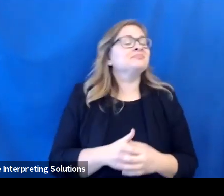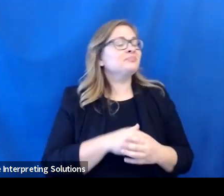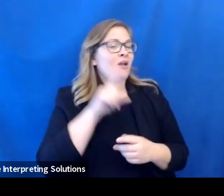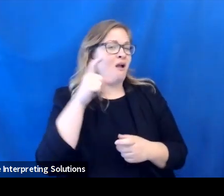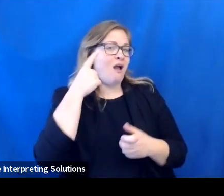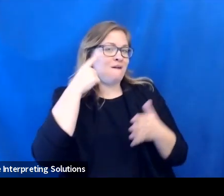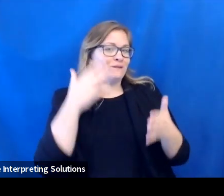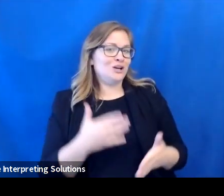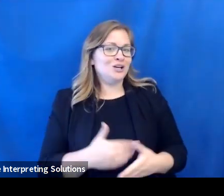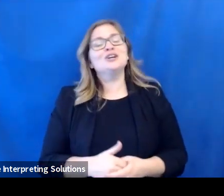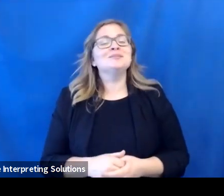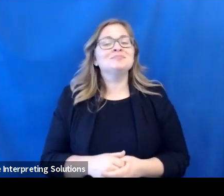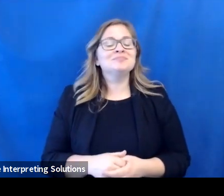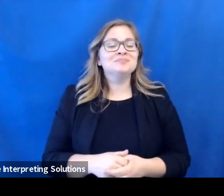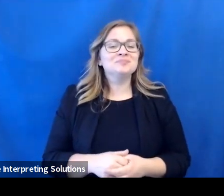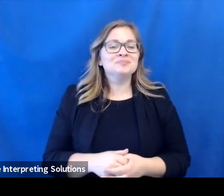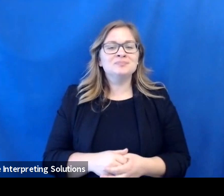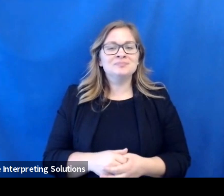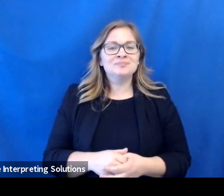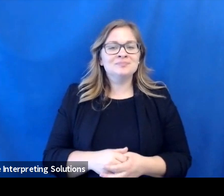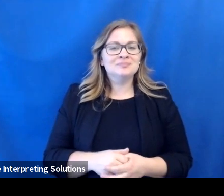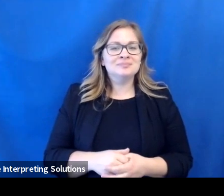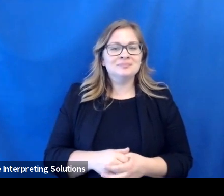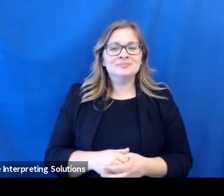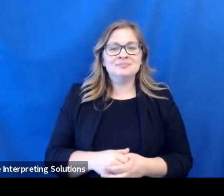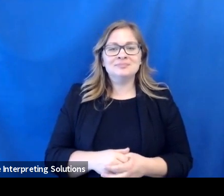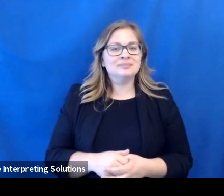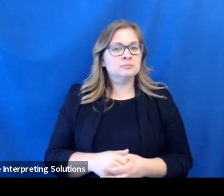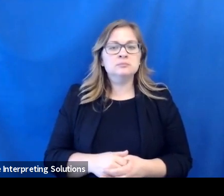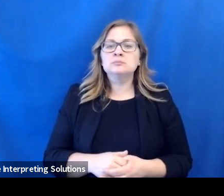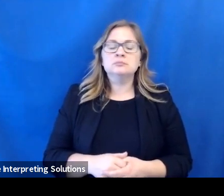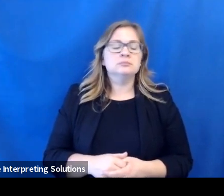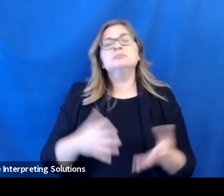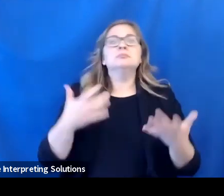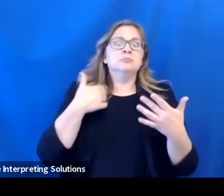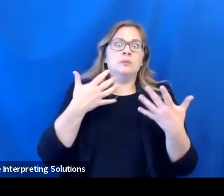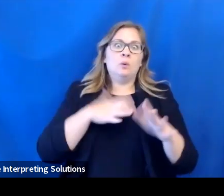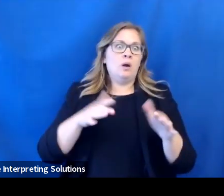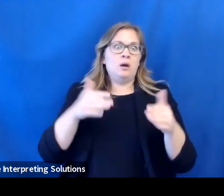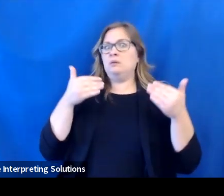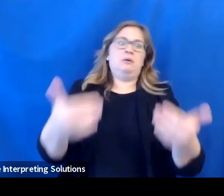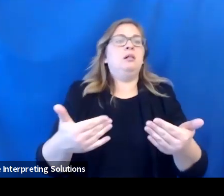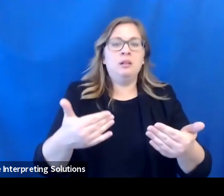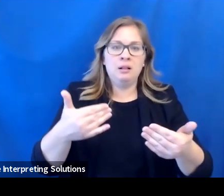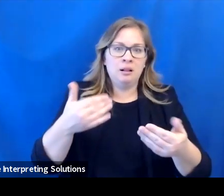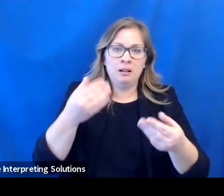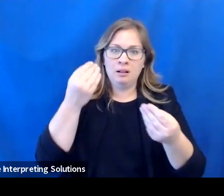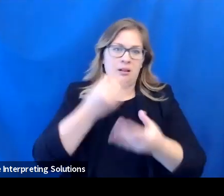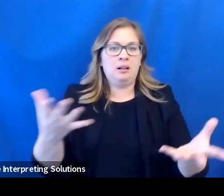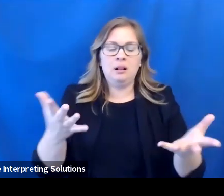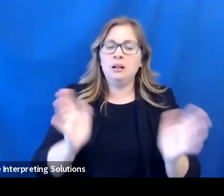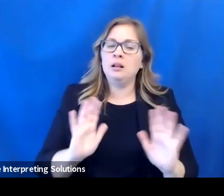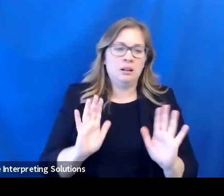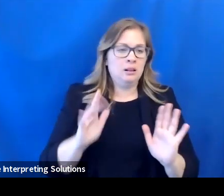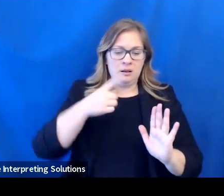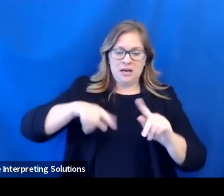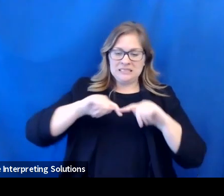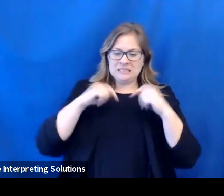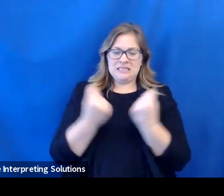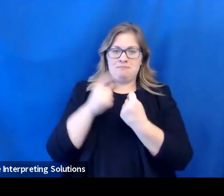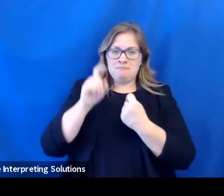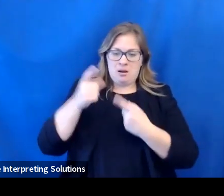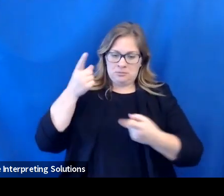guy, and I try and get it out. I just don't want to get ahead of my team before we finalize all of the final things that we're looking at. I